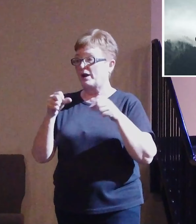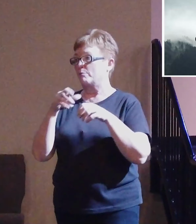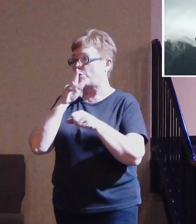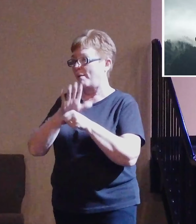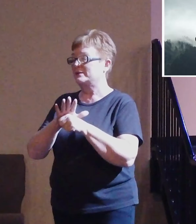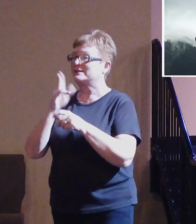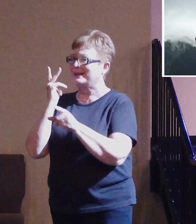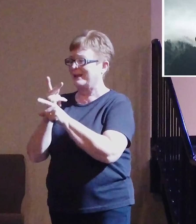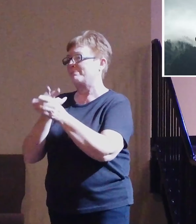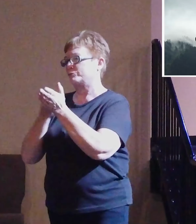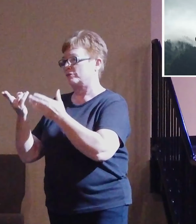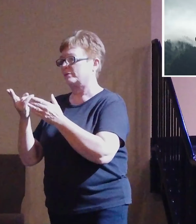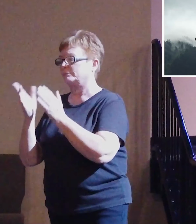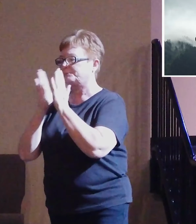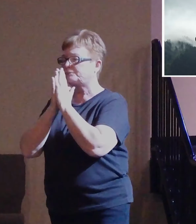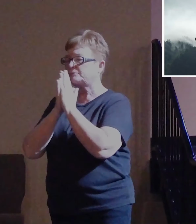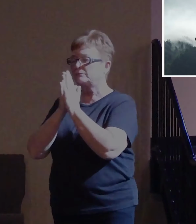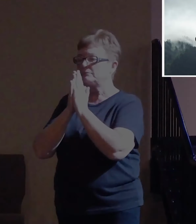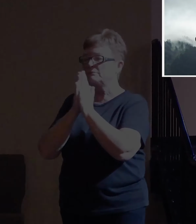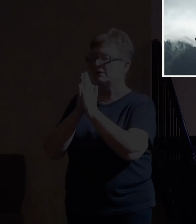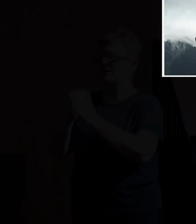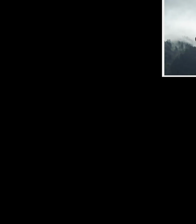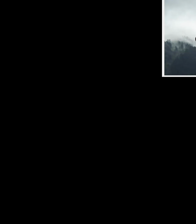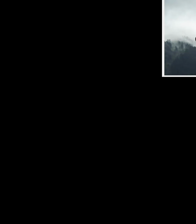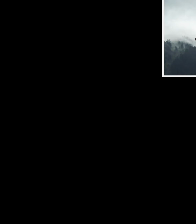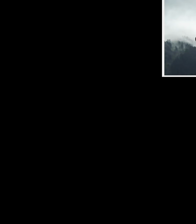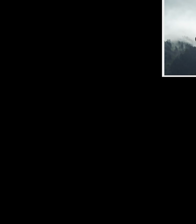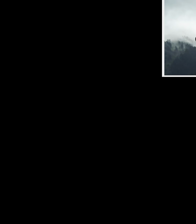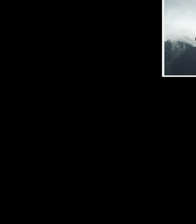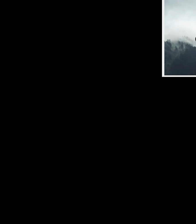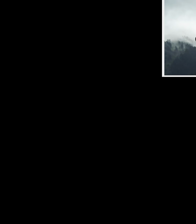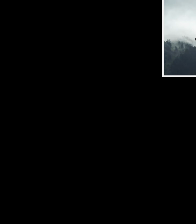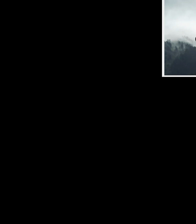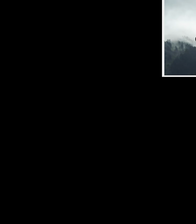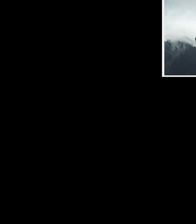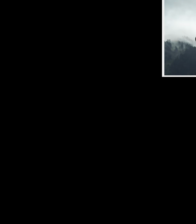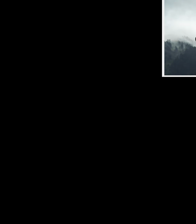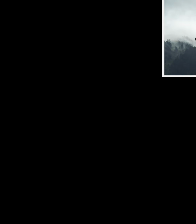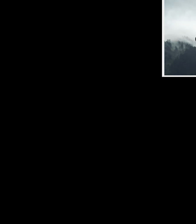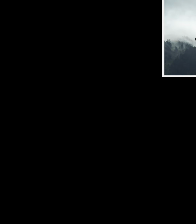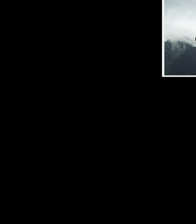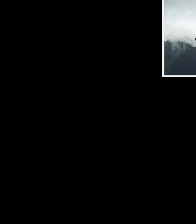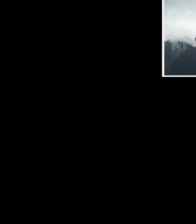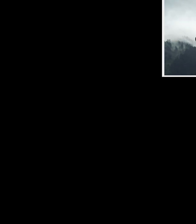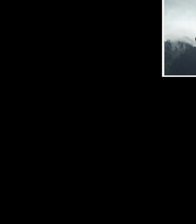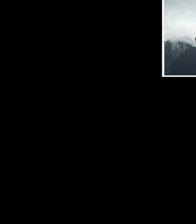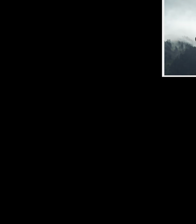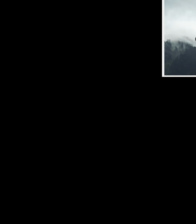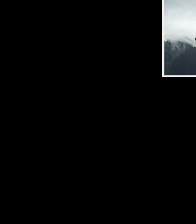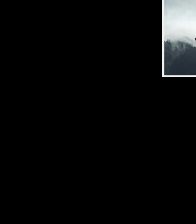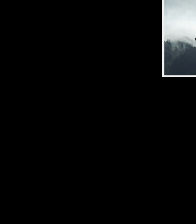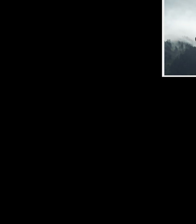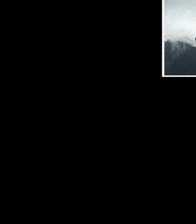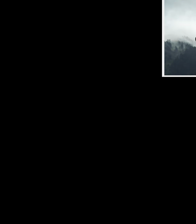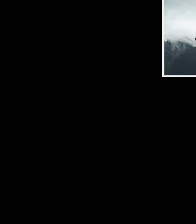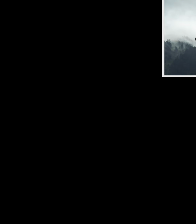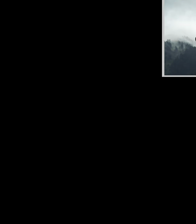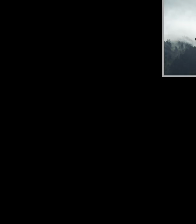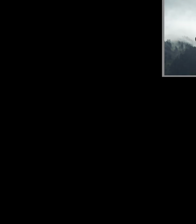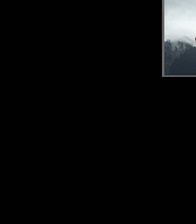broken